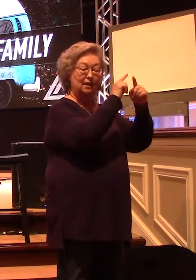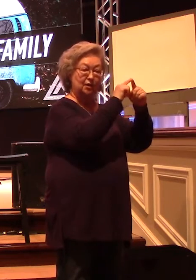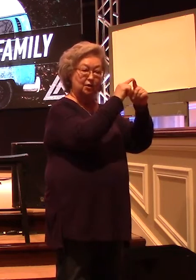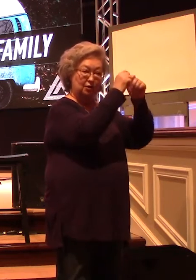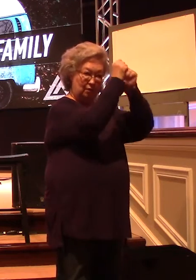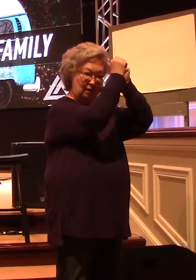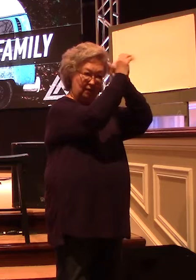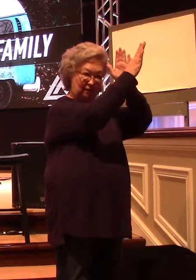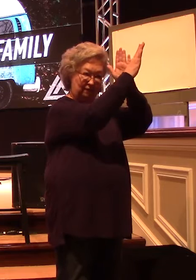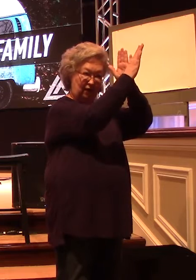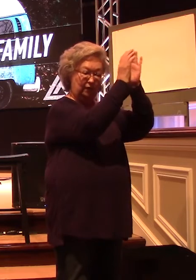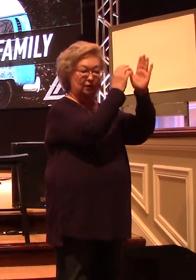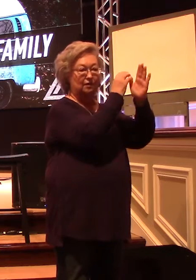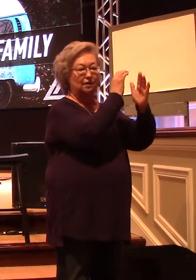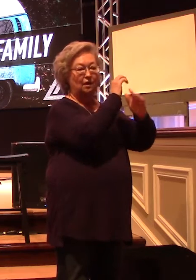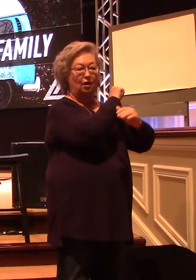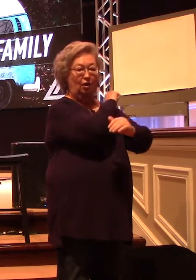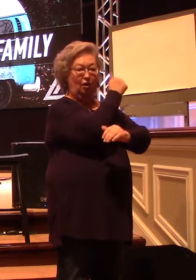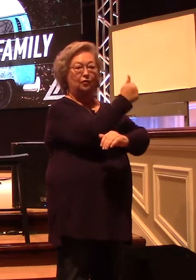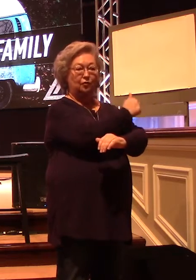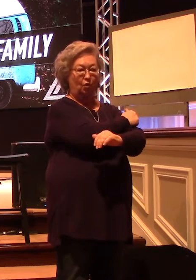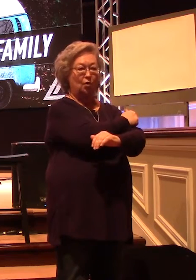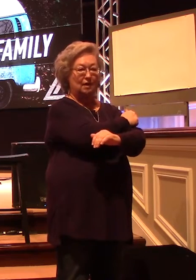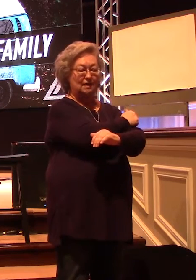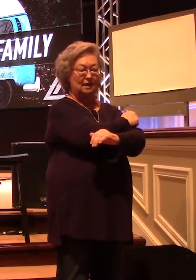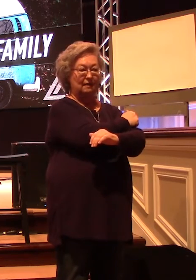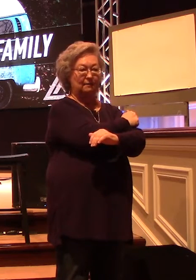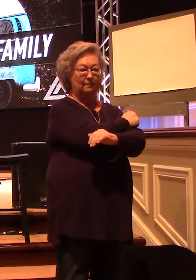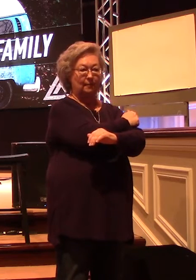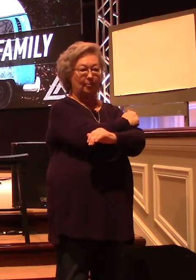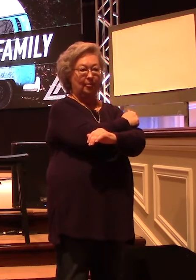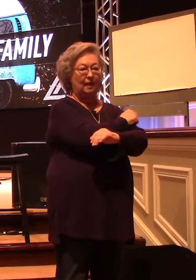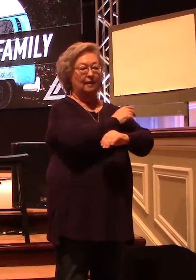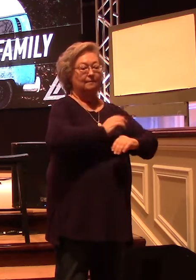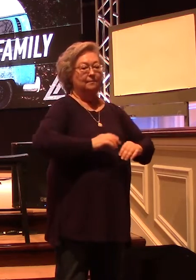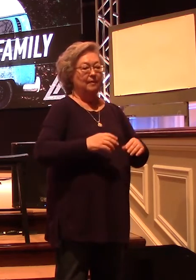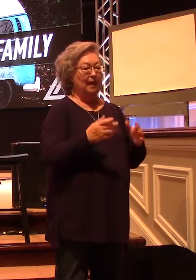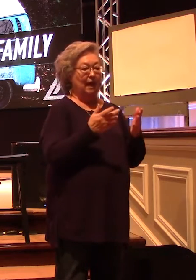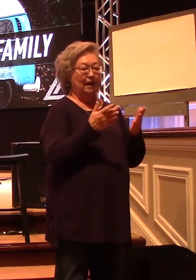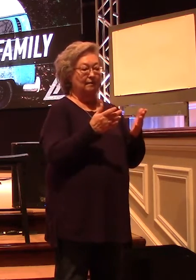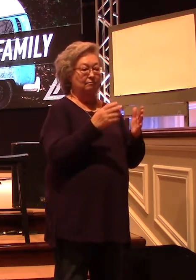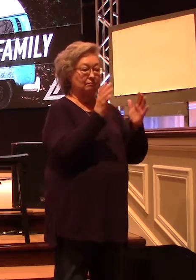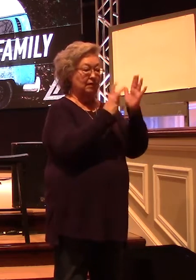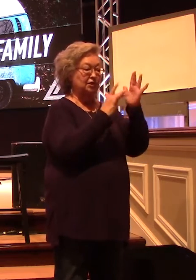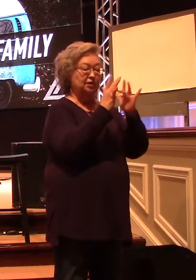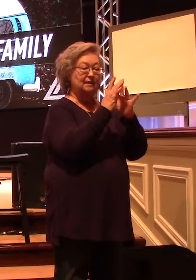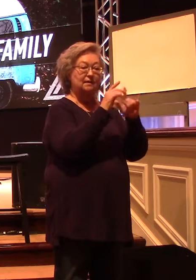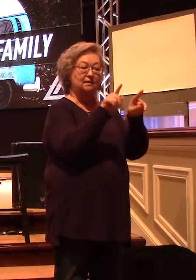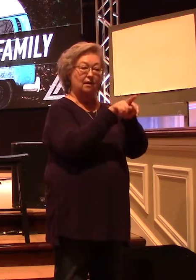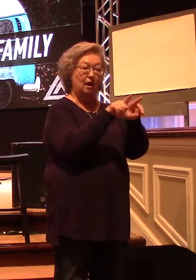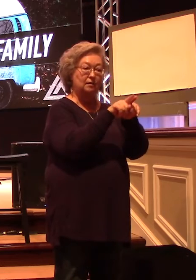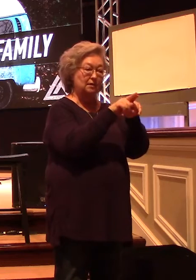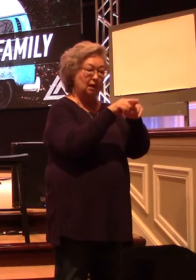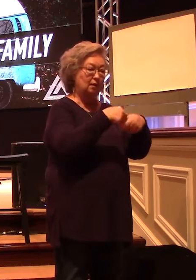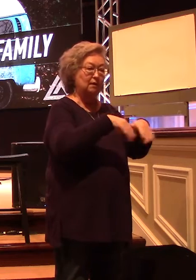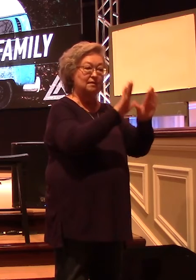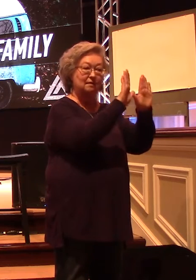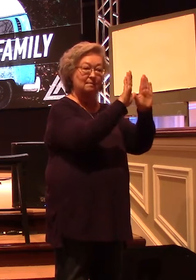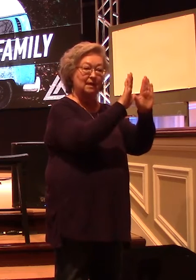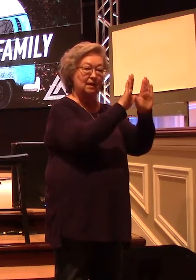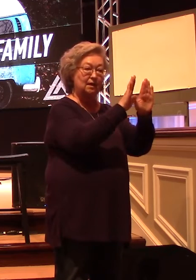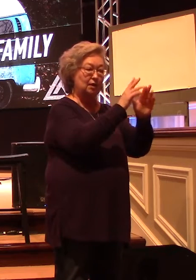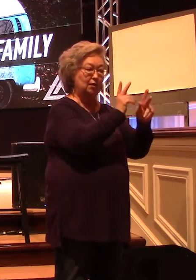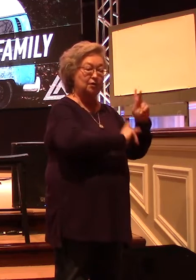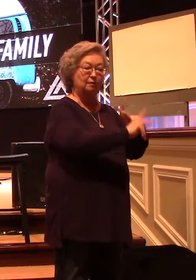Father's authority and then submitted himself even to earthly men and how they what they did to him here on